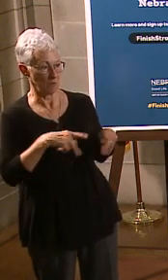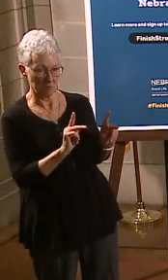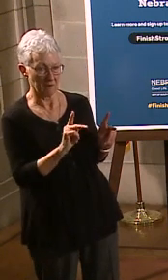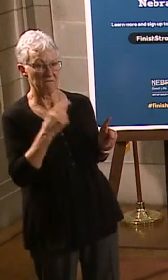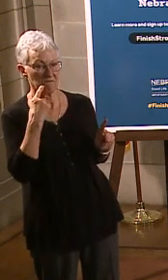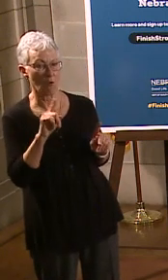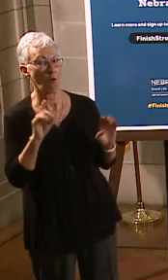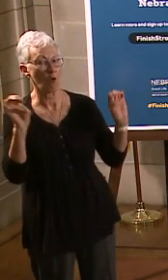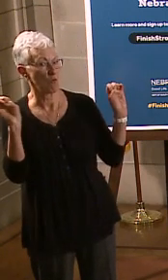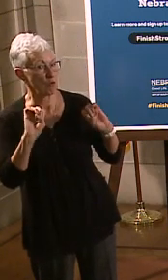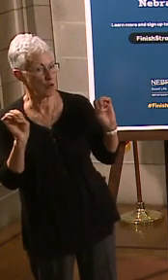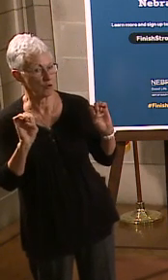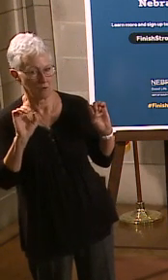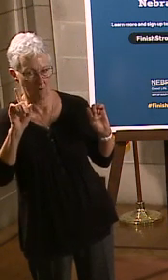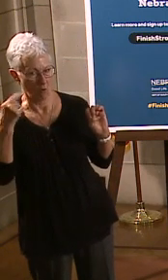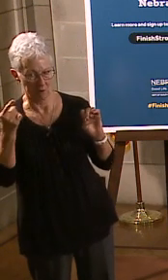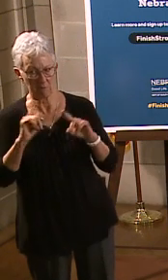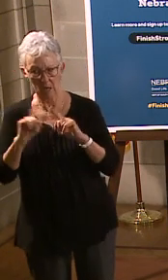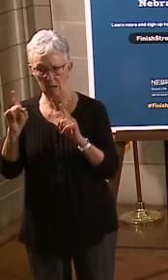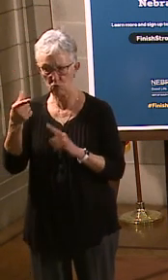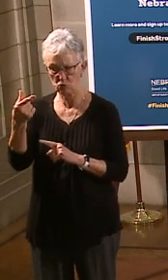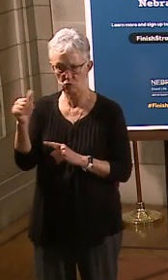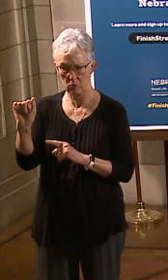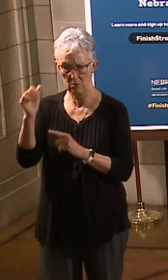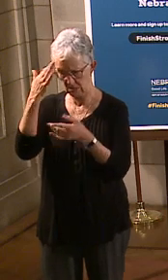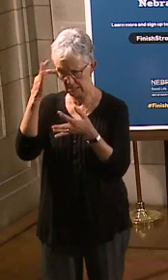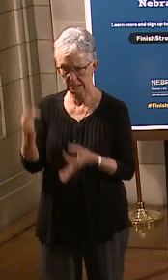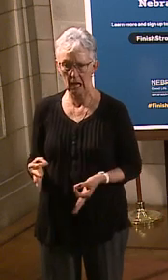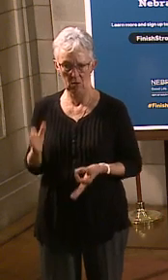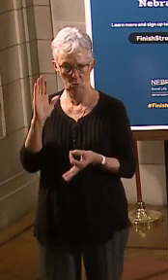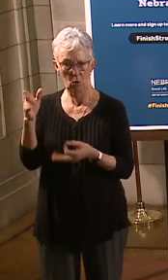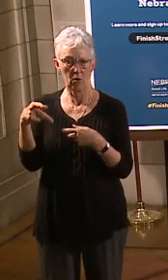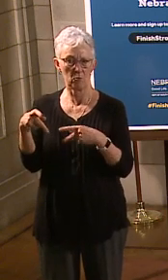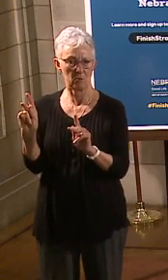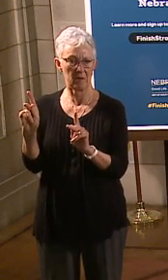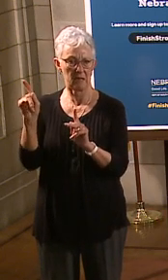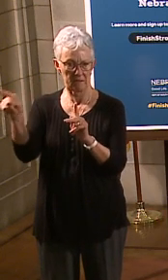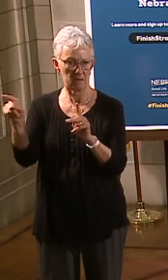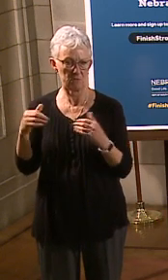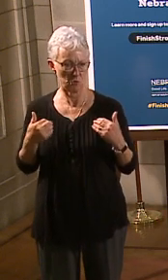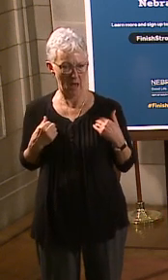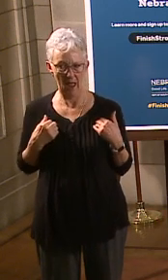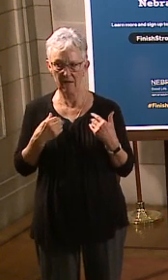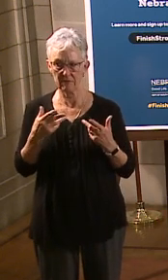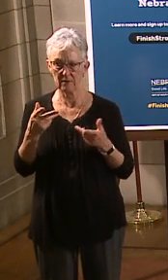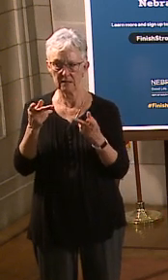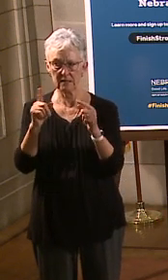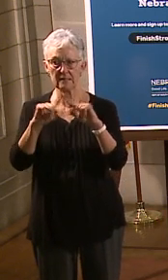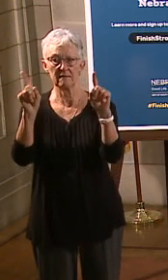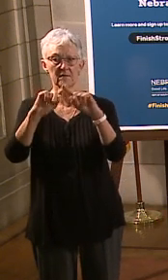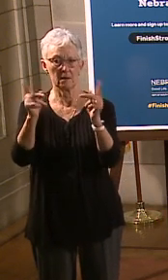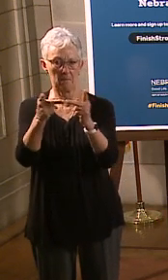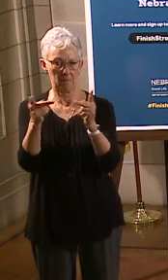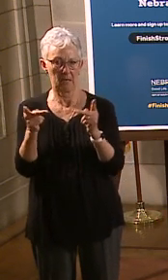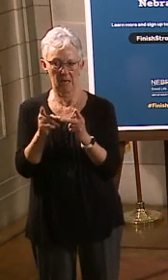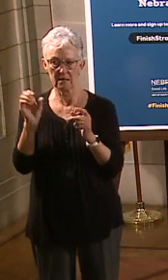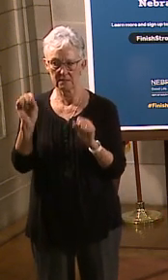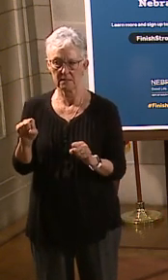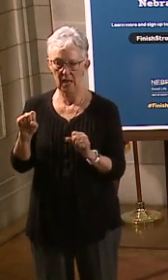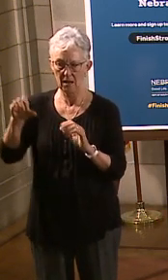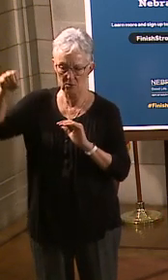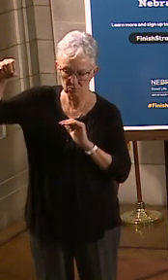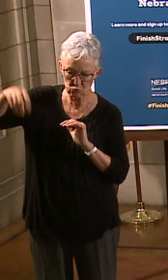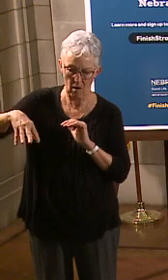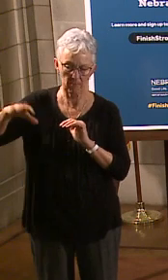that it will become a permanent feature of allowing those drop boxes as well. So again, a lot of misinformation out there with regard to those voting